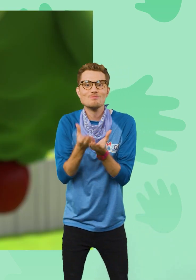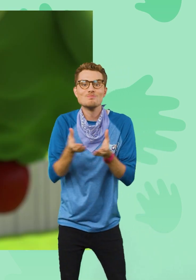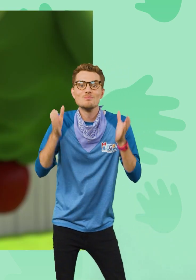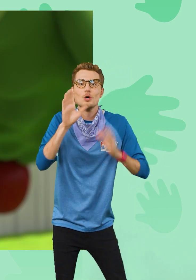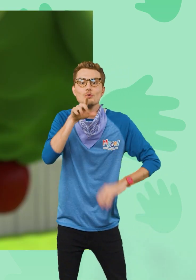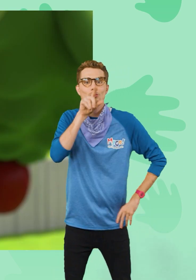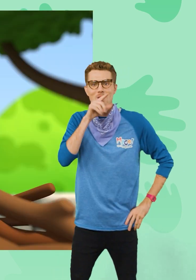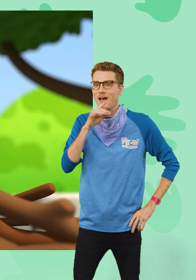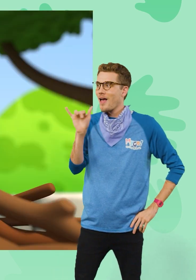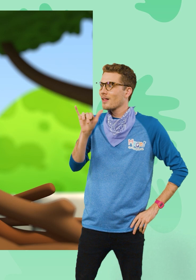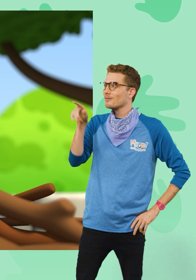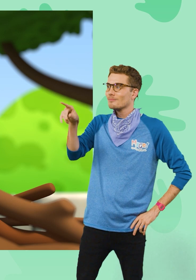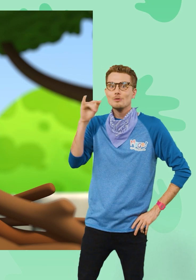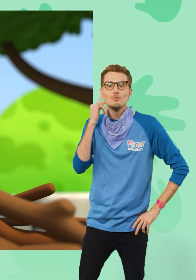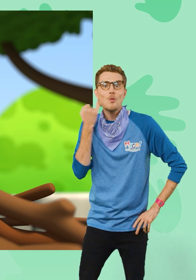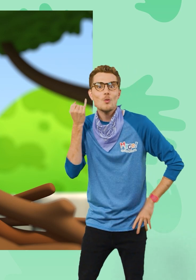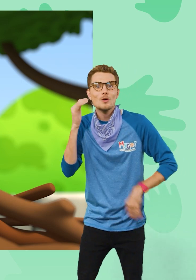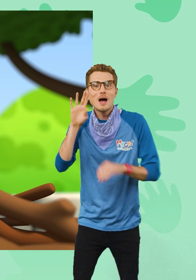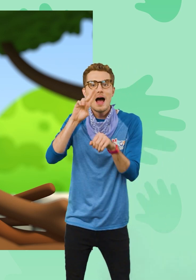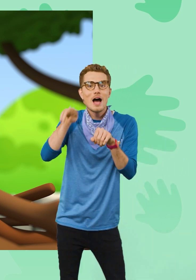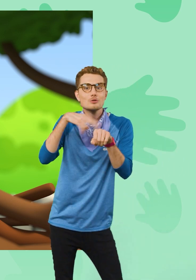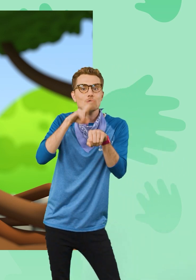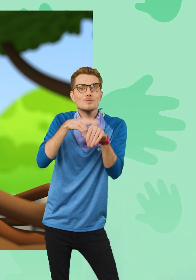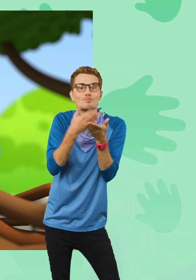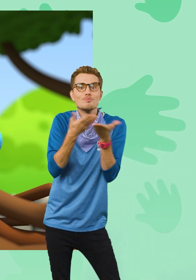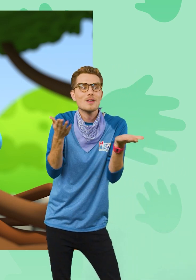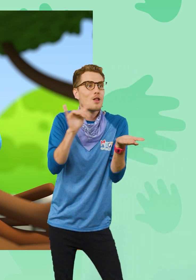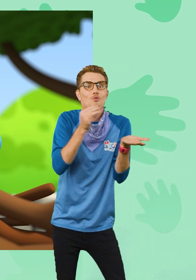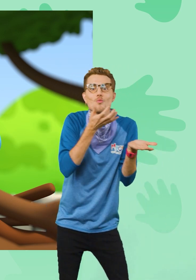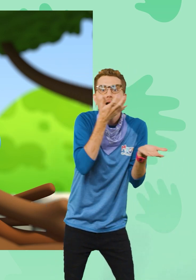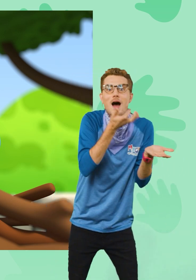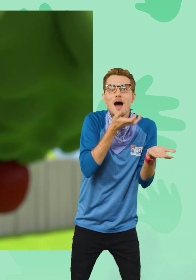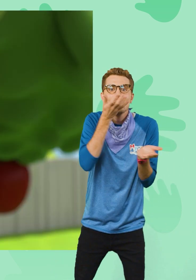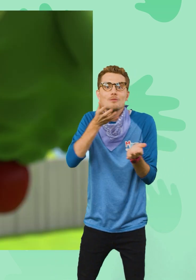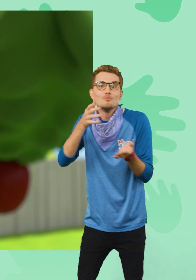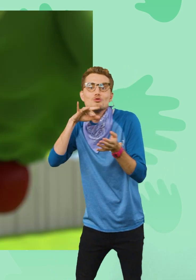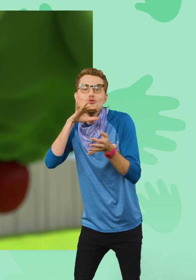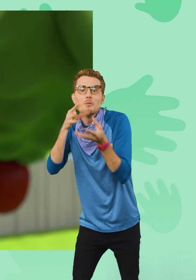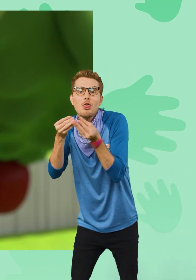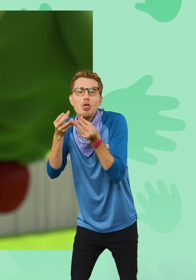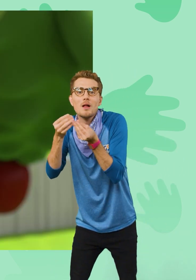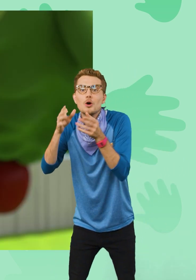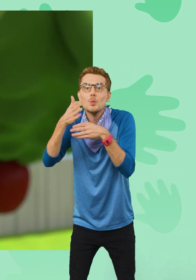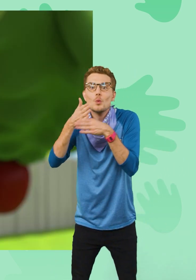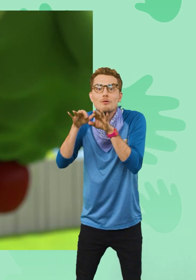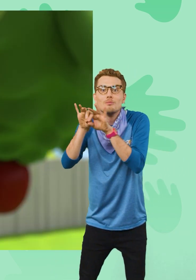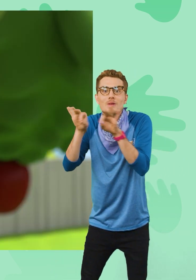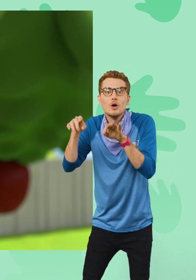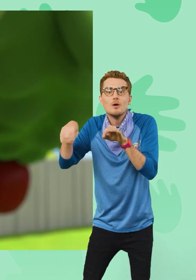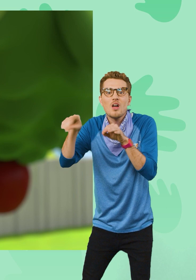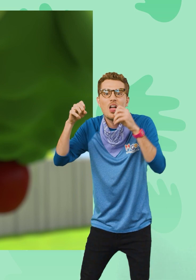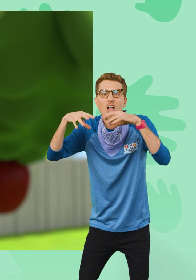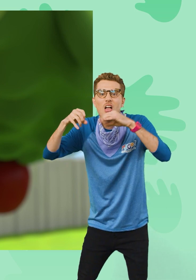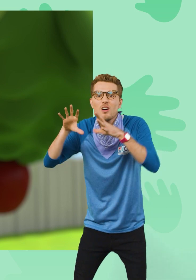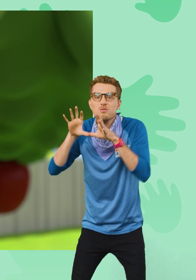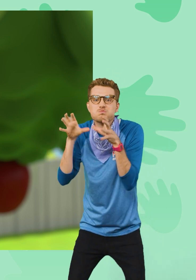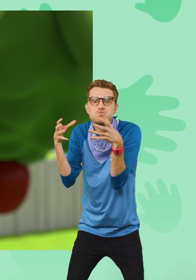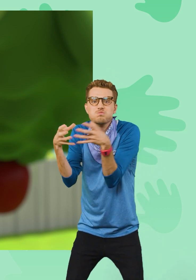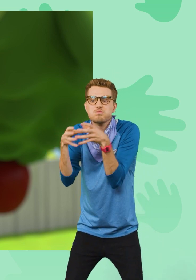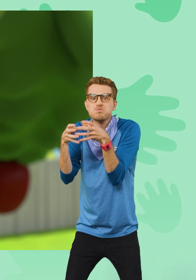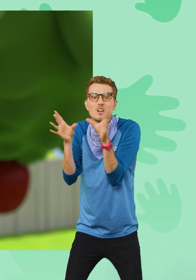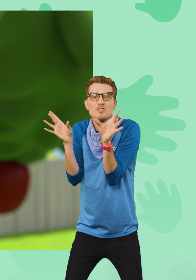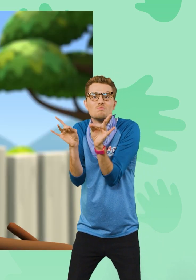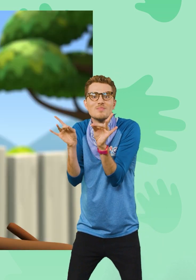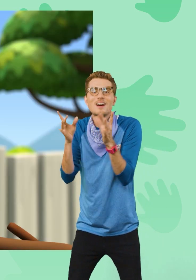Birds like Jody find natural things like grass and twigs, then use mud to hold it all together. Upload